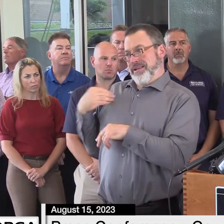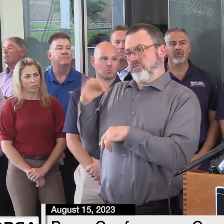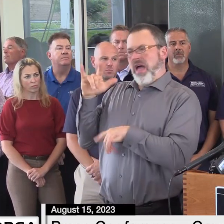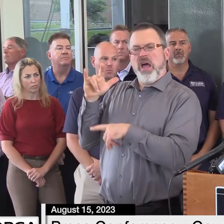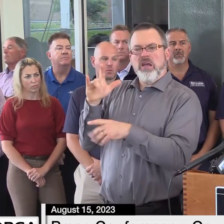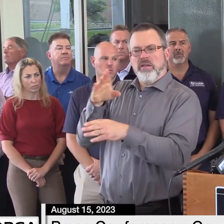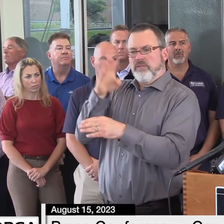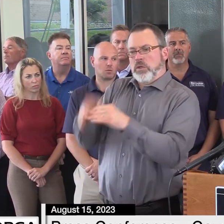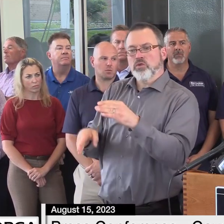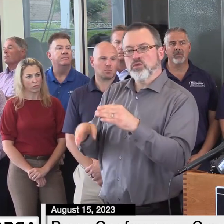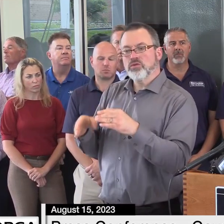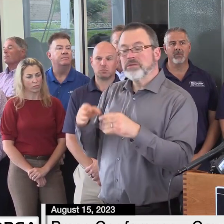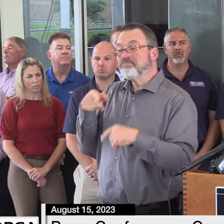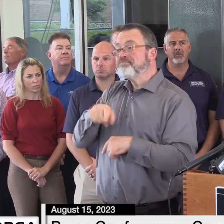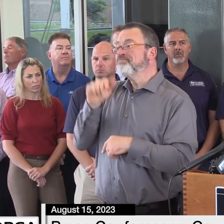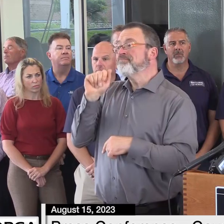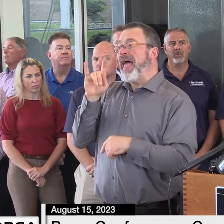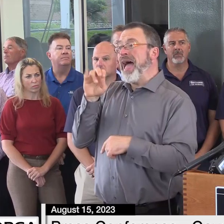indicators required to be